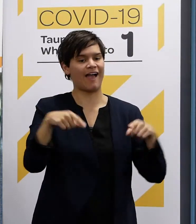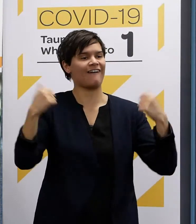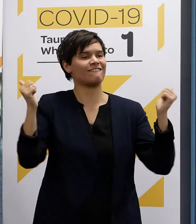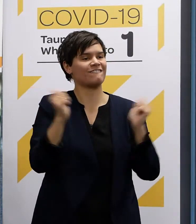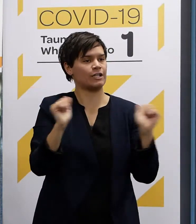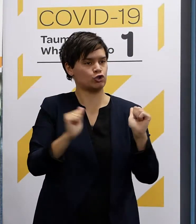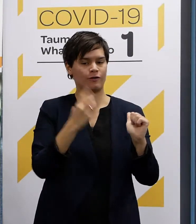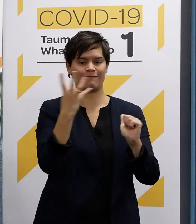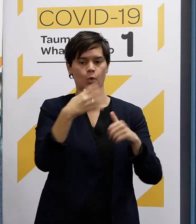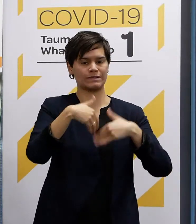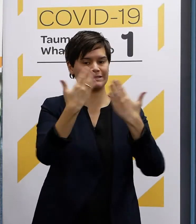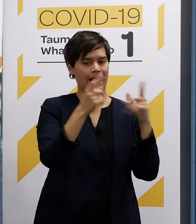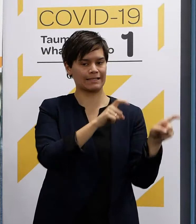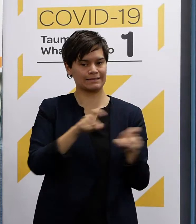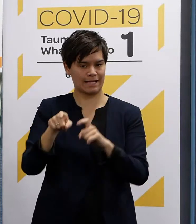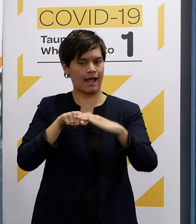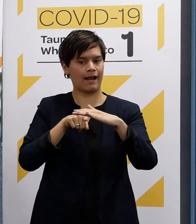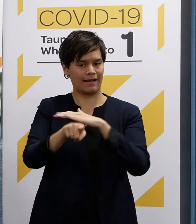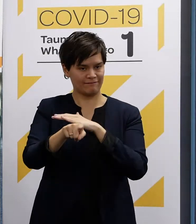June.